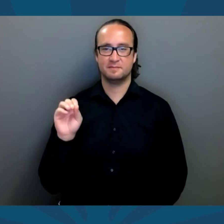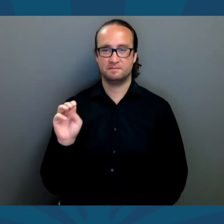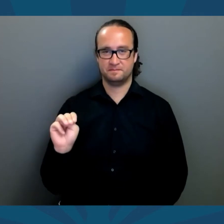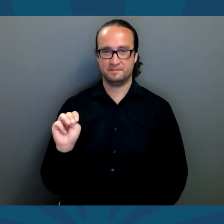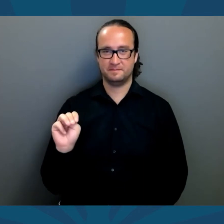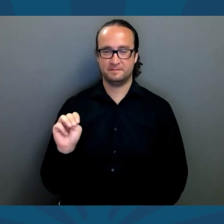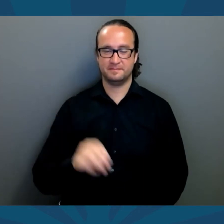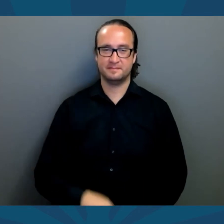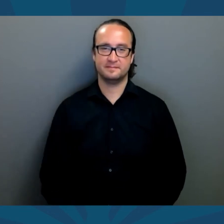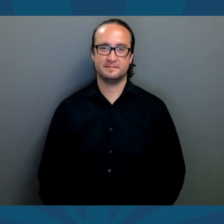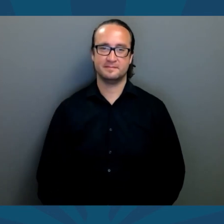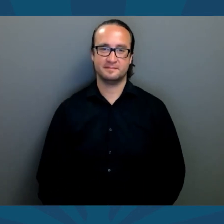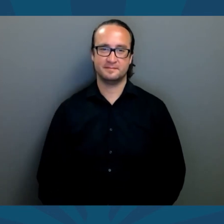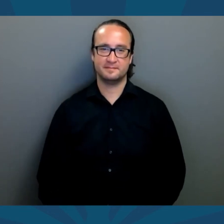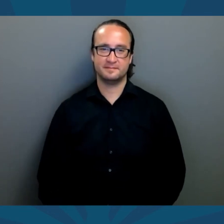www.genforaz.com.